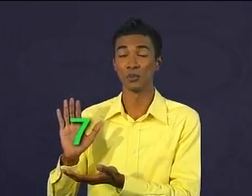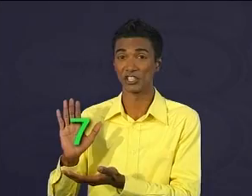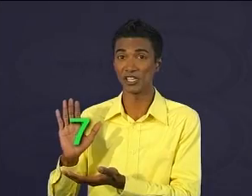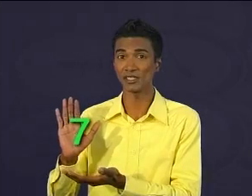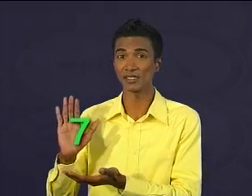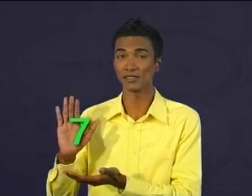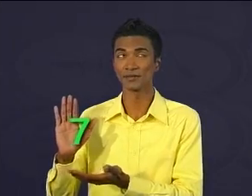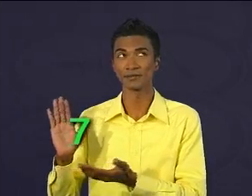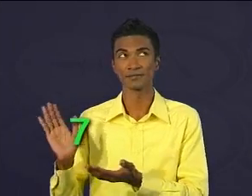which is